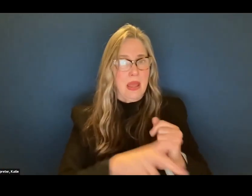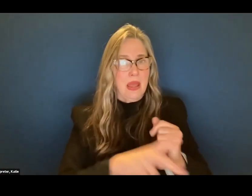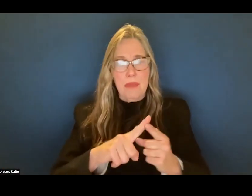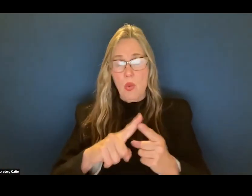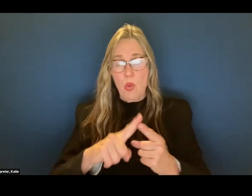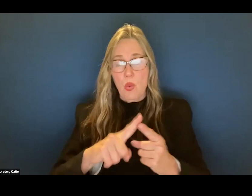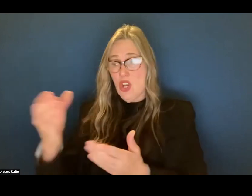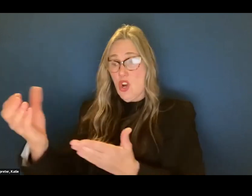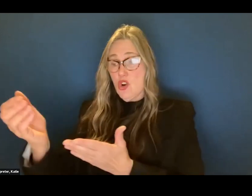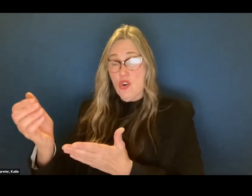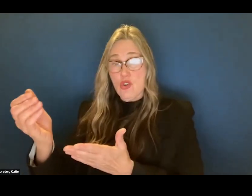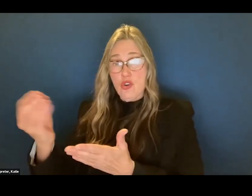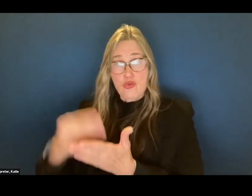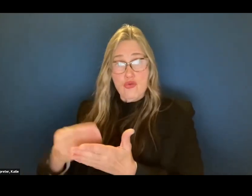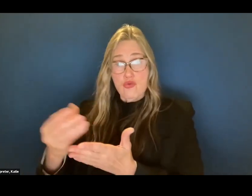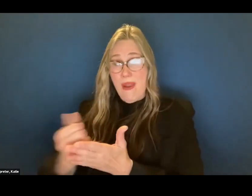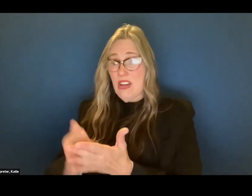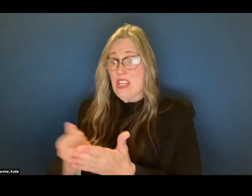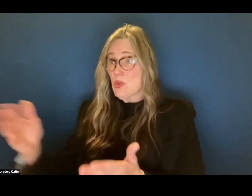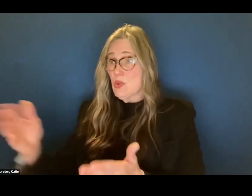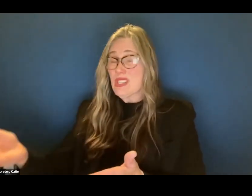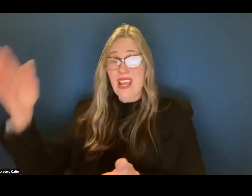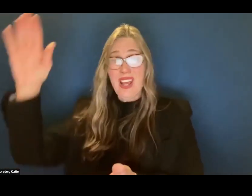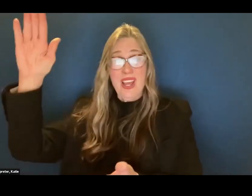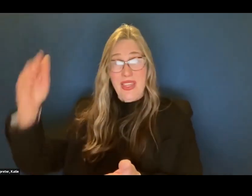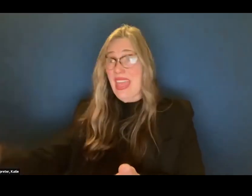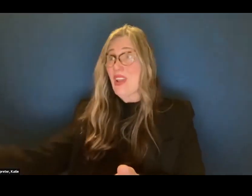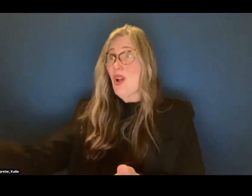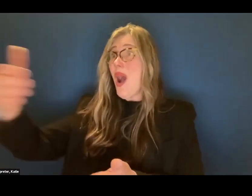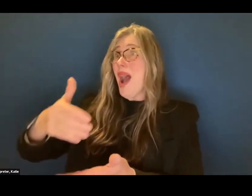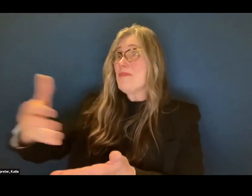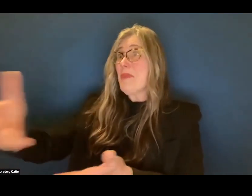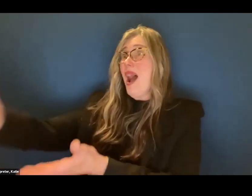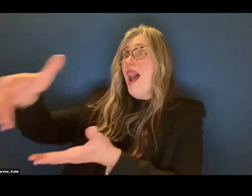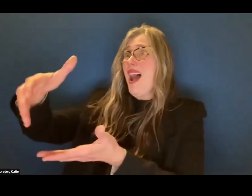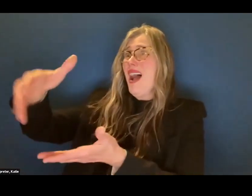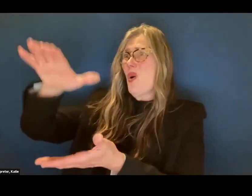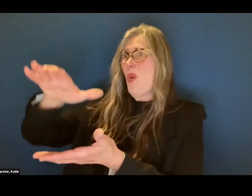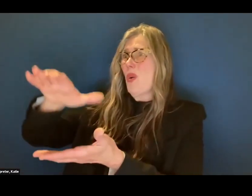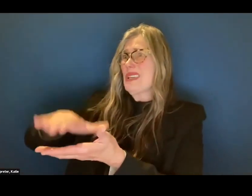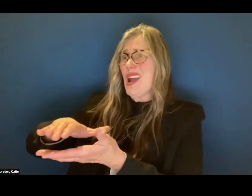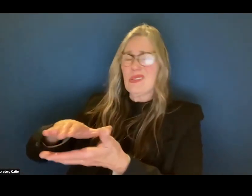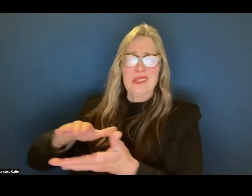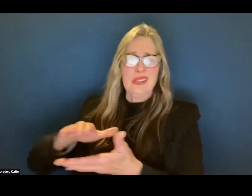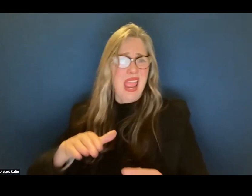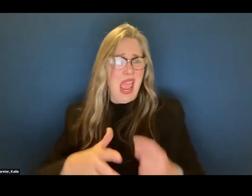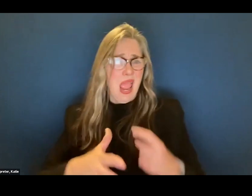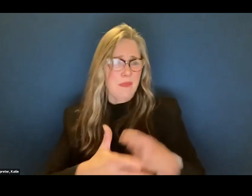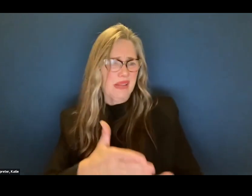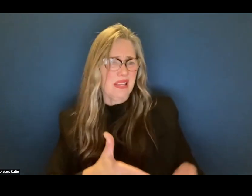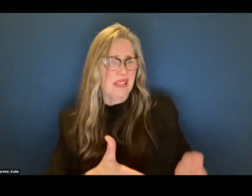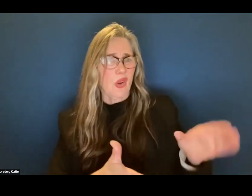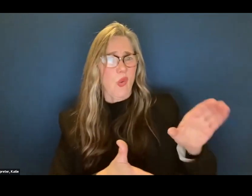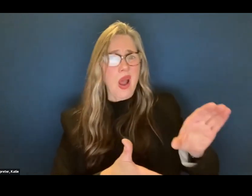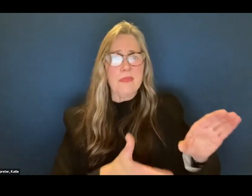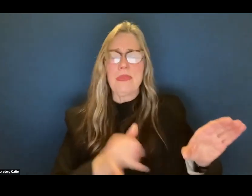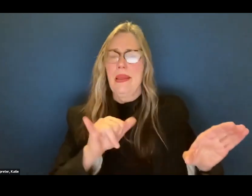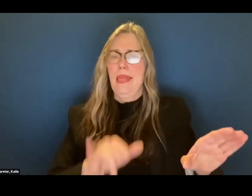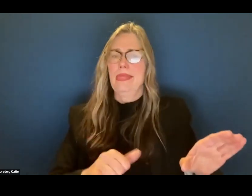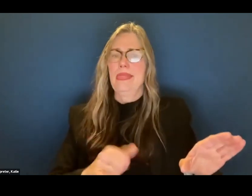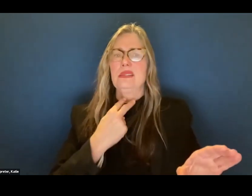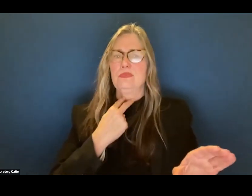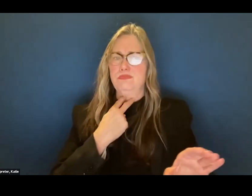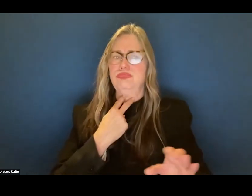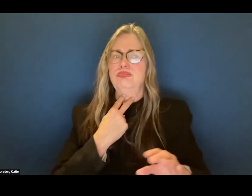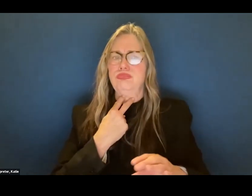higher than your revenues, that's a deficit. So what the state has to figure out is how do we bring everything back